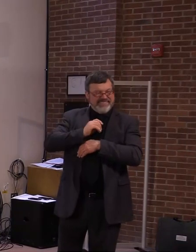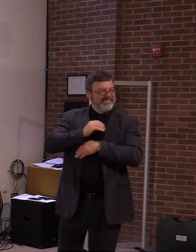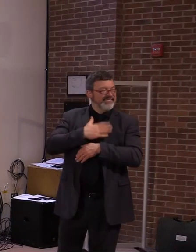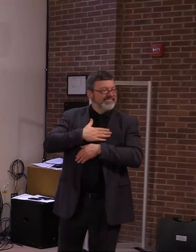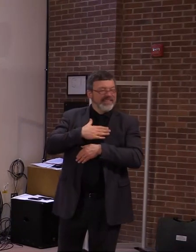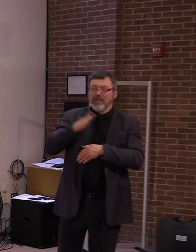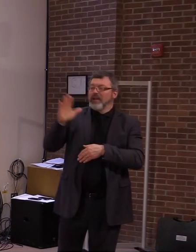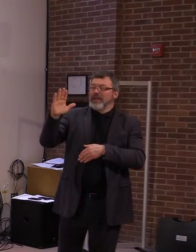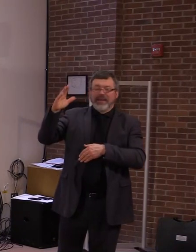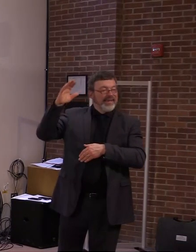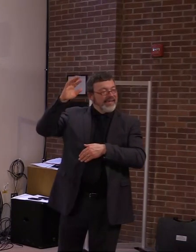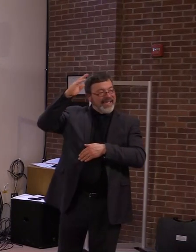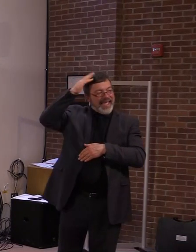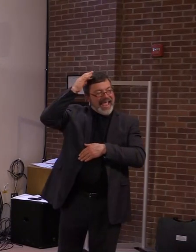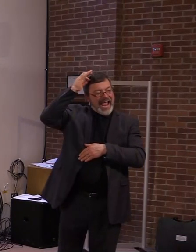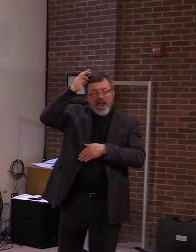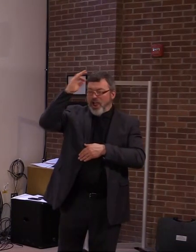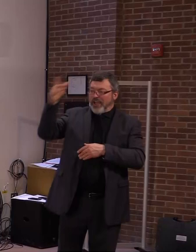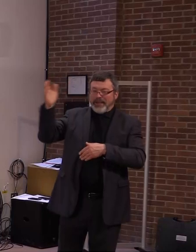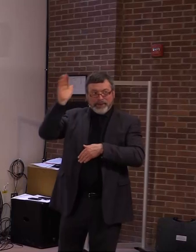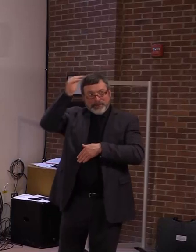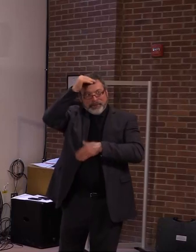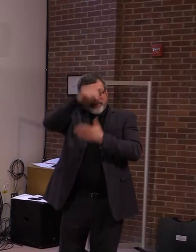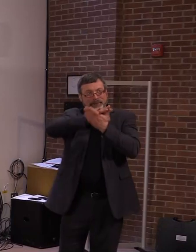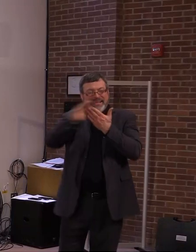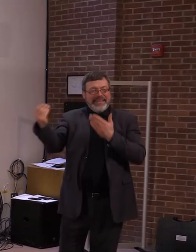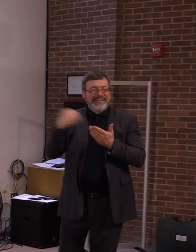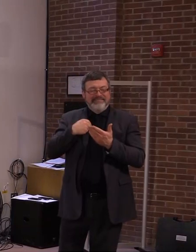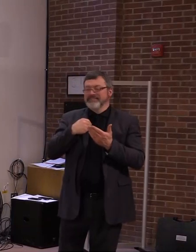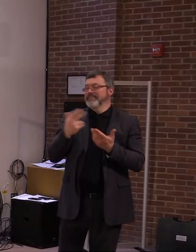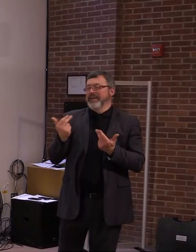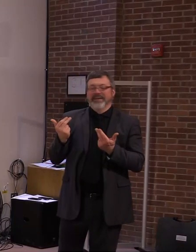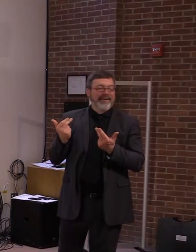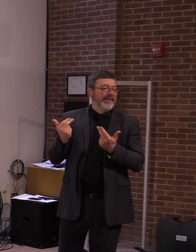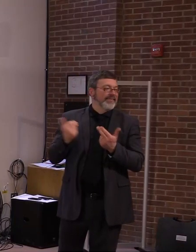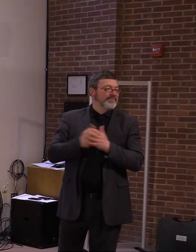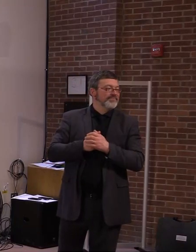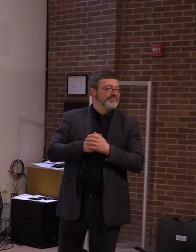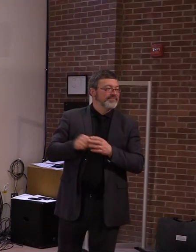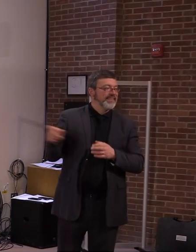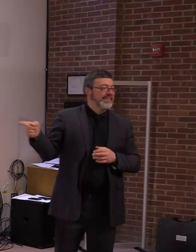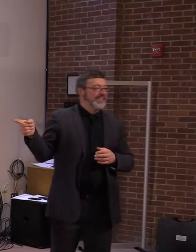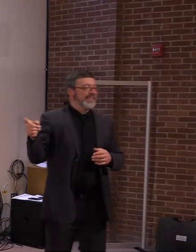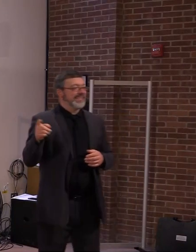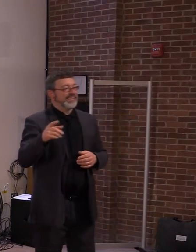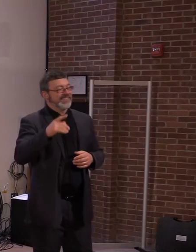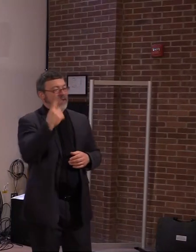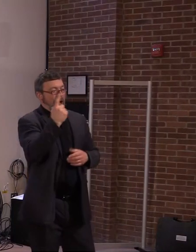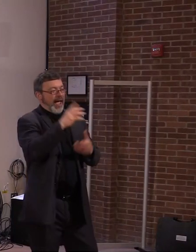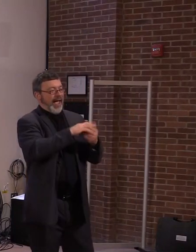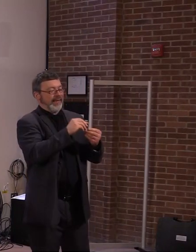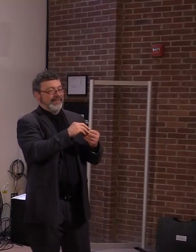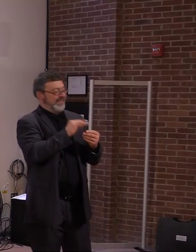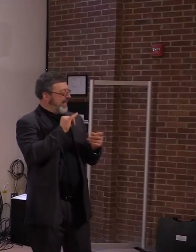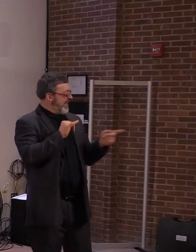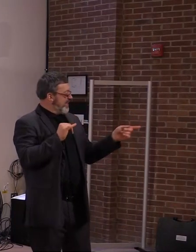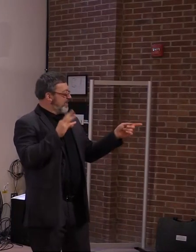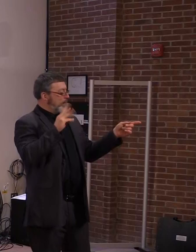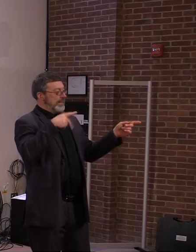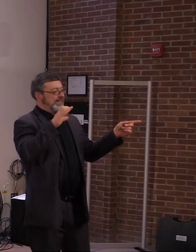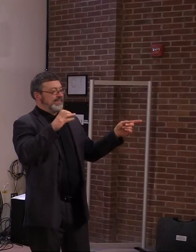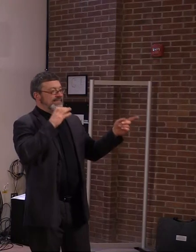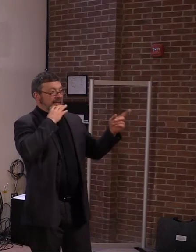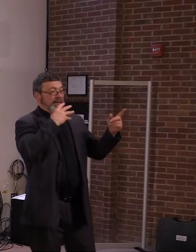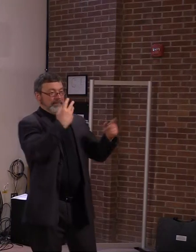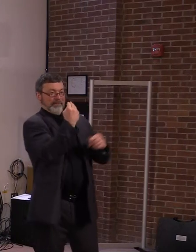There, I saw a picture, I think it was on Channel 5, or somebody told me about a picture on Channel 5 that showed me with dark hair, and I